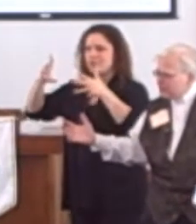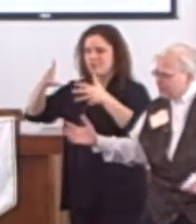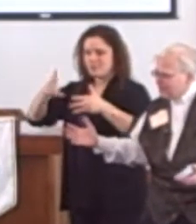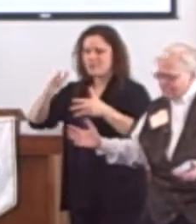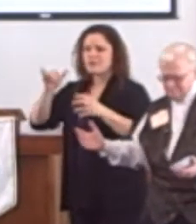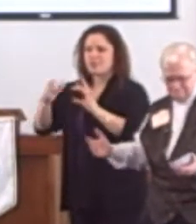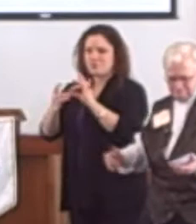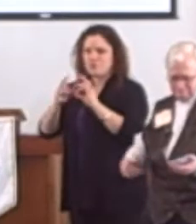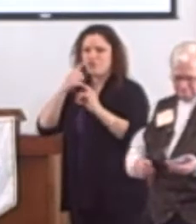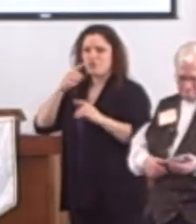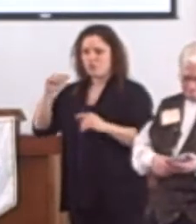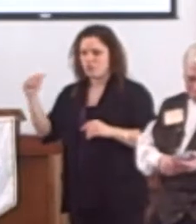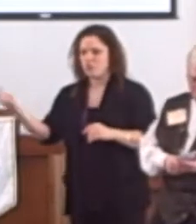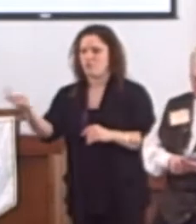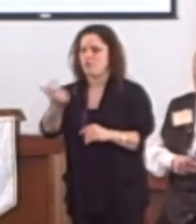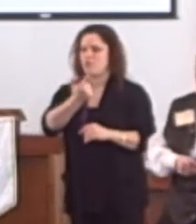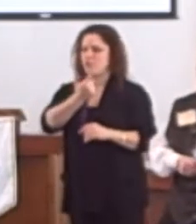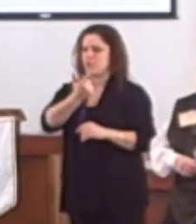us.